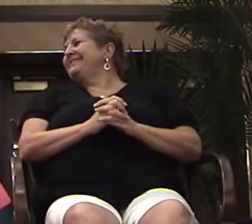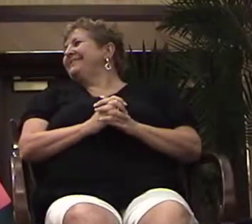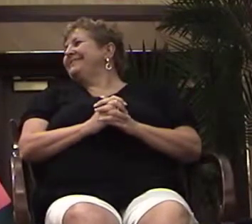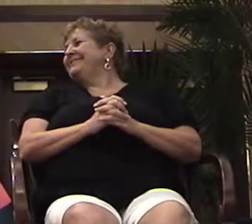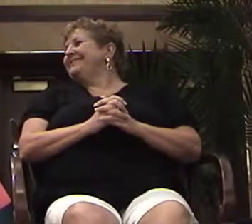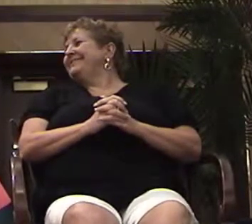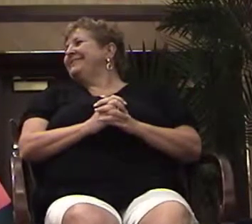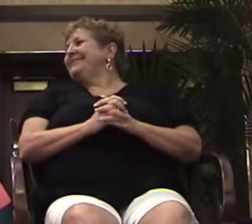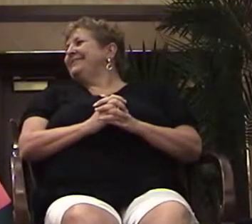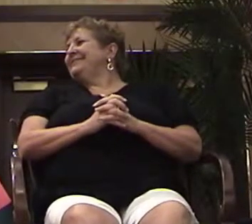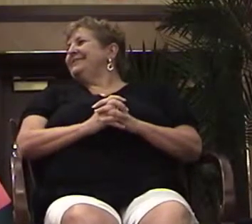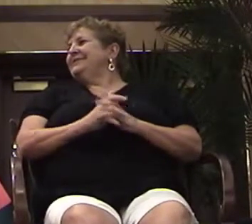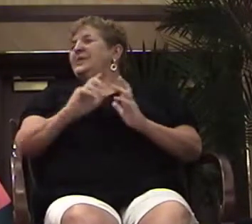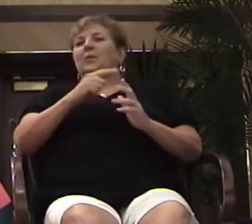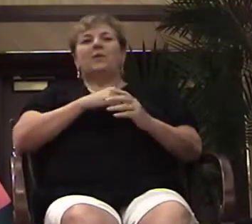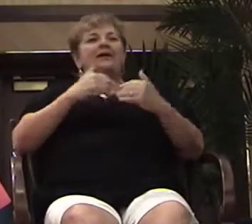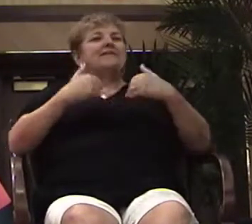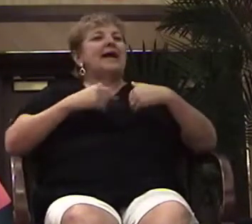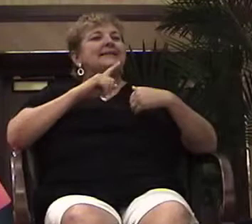We've had such wonderful speakers,